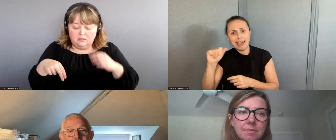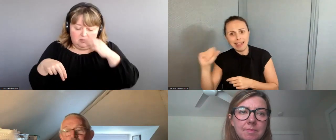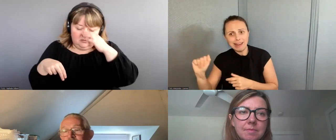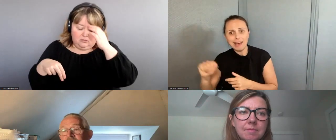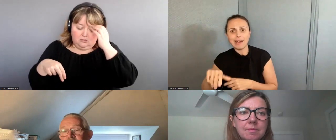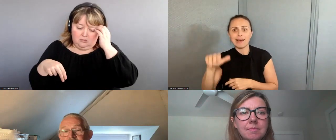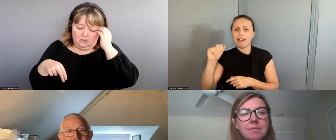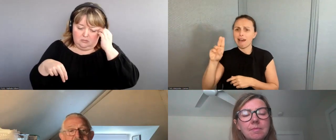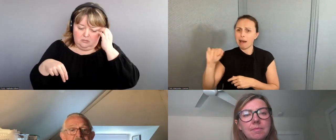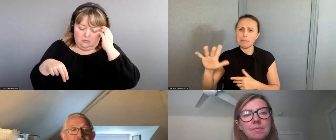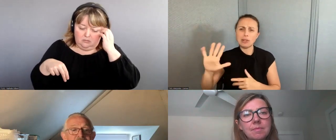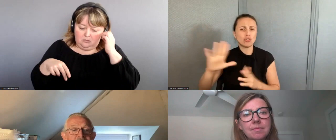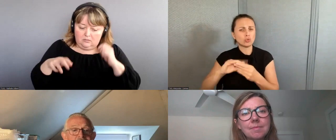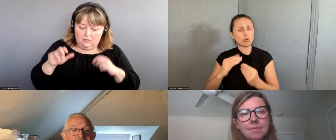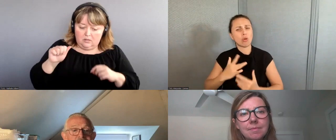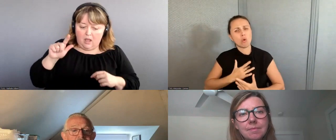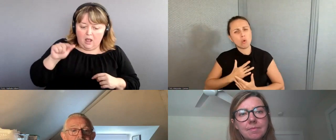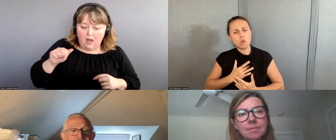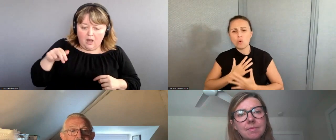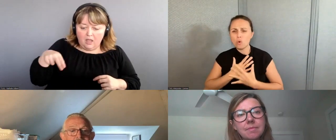I'm so touched and humbled.